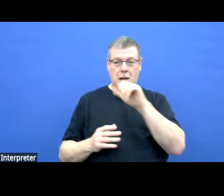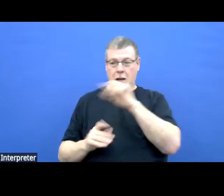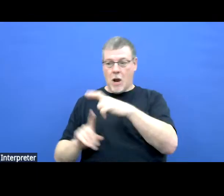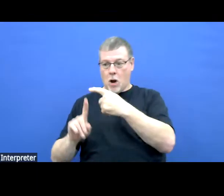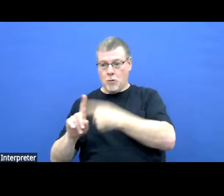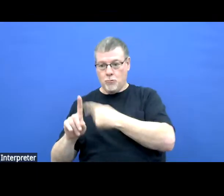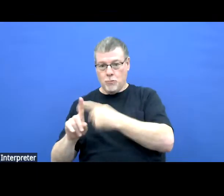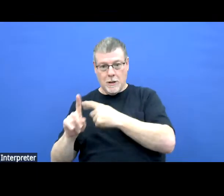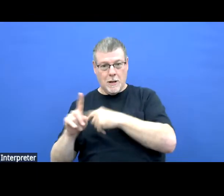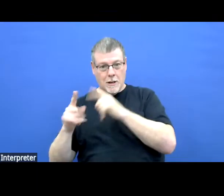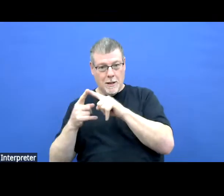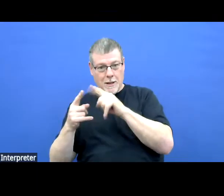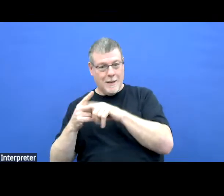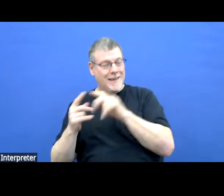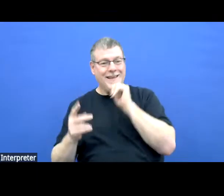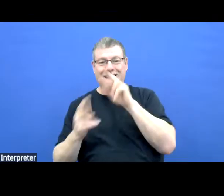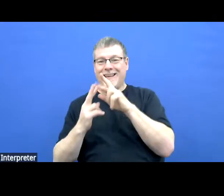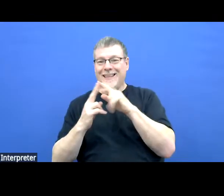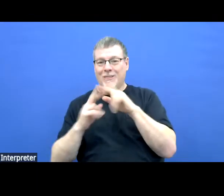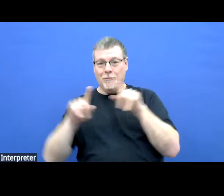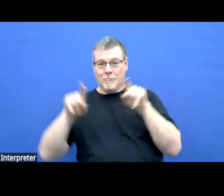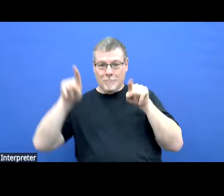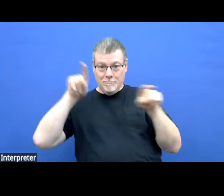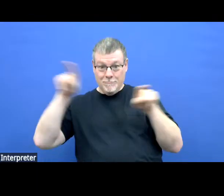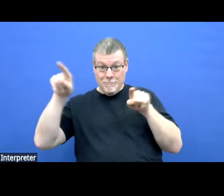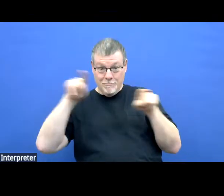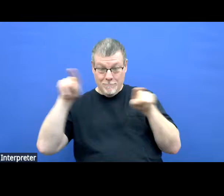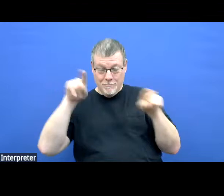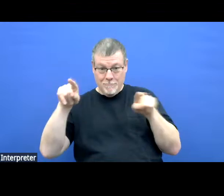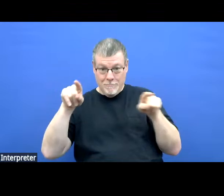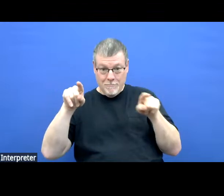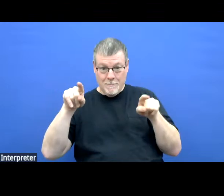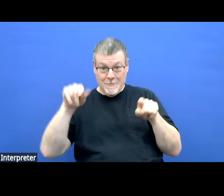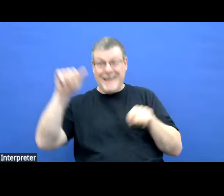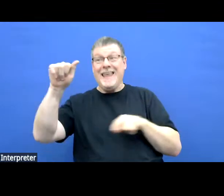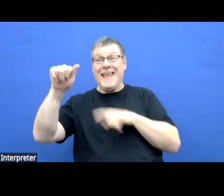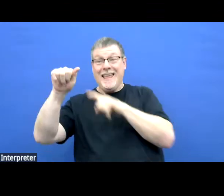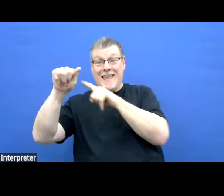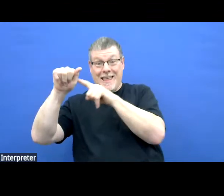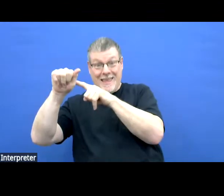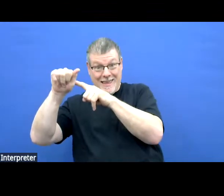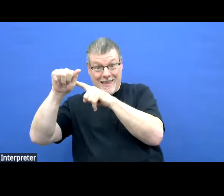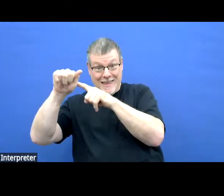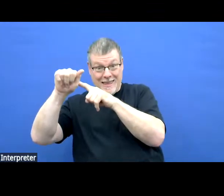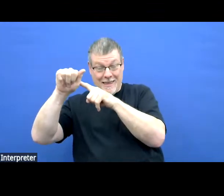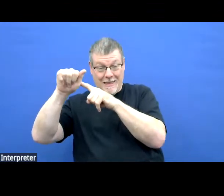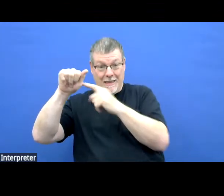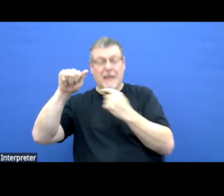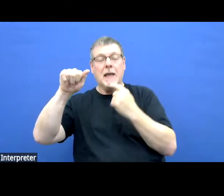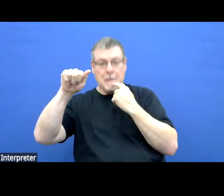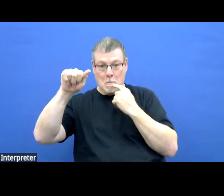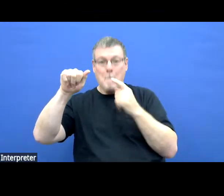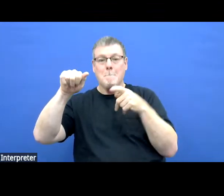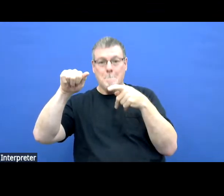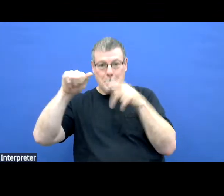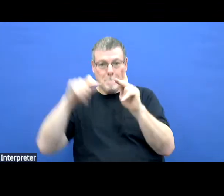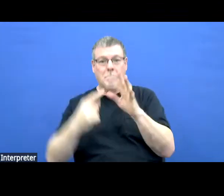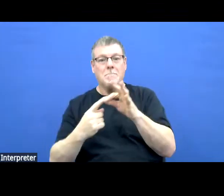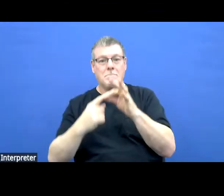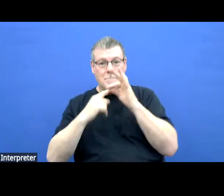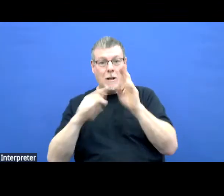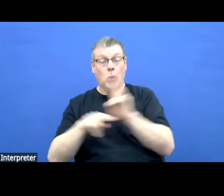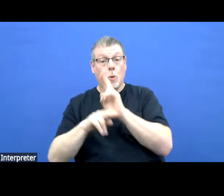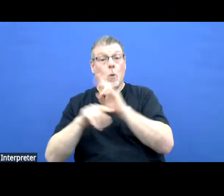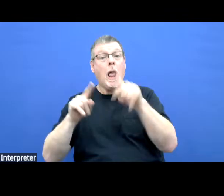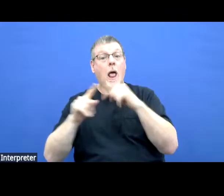is enumerated in neither list, that the A says it's allowed with a special use permit